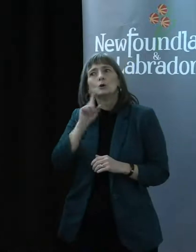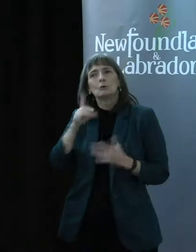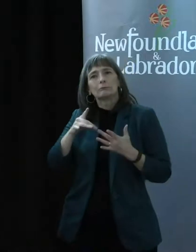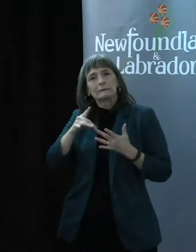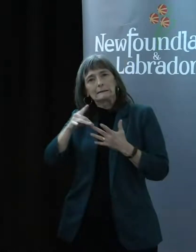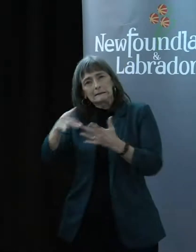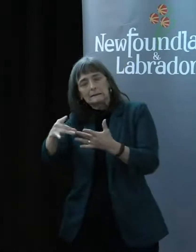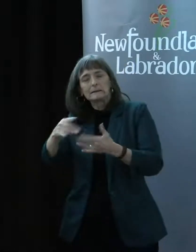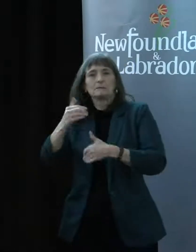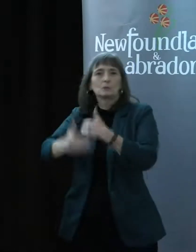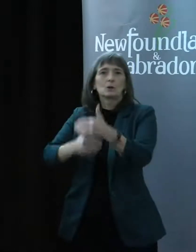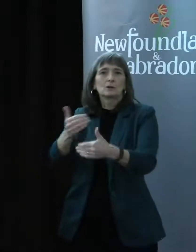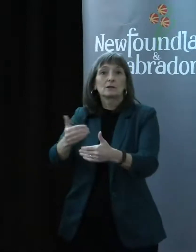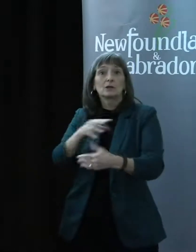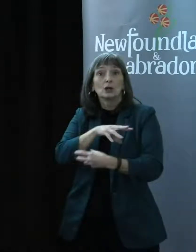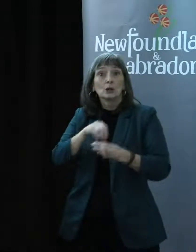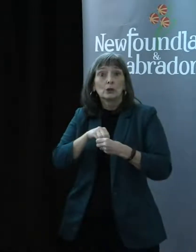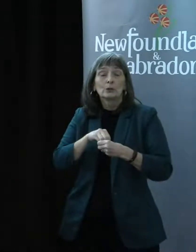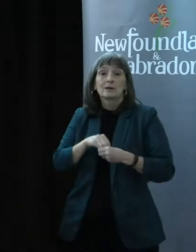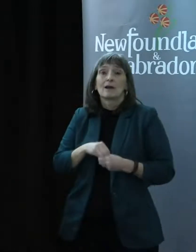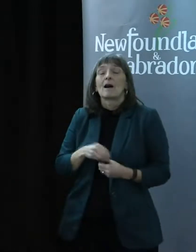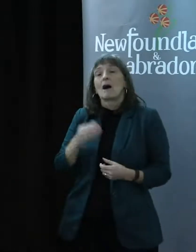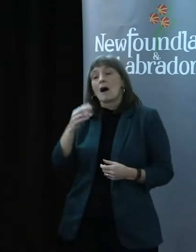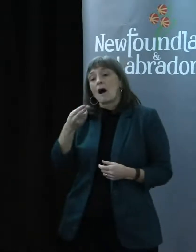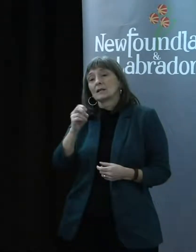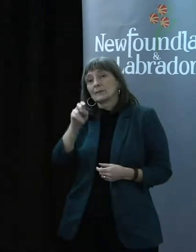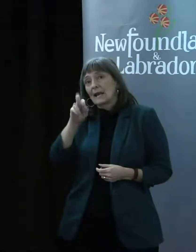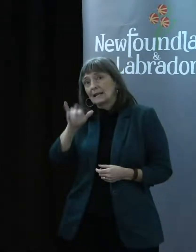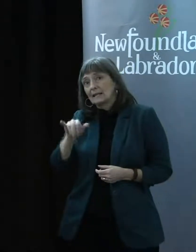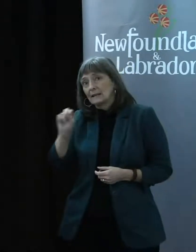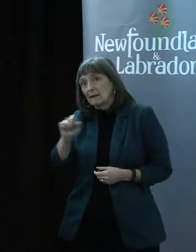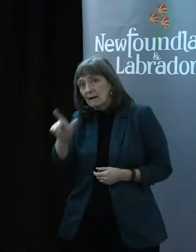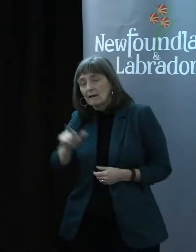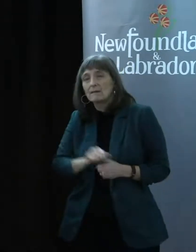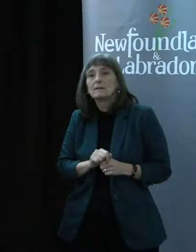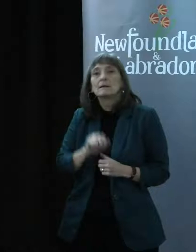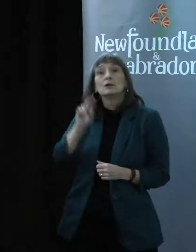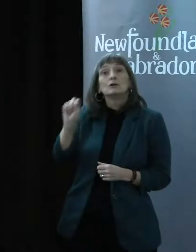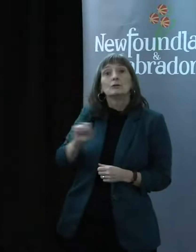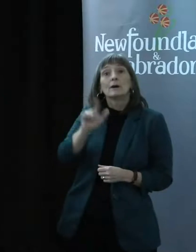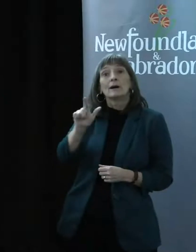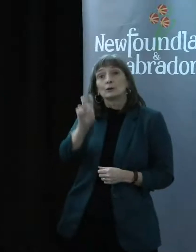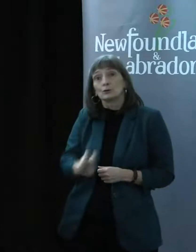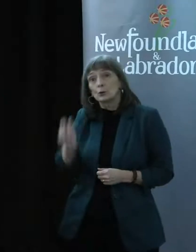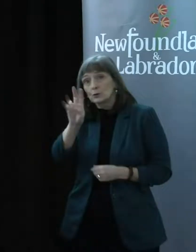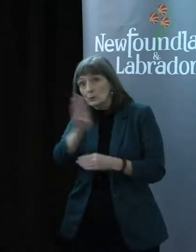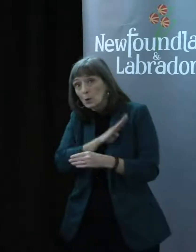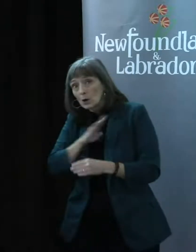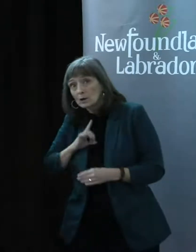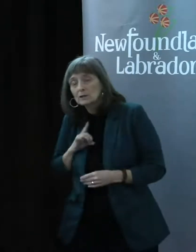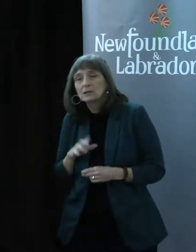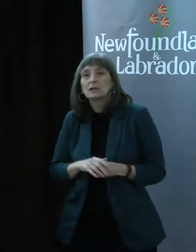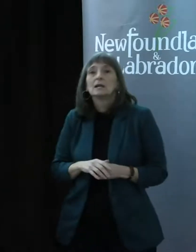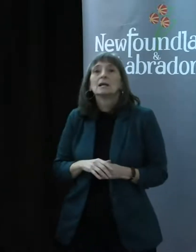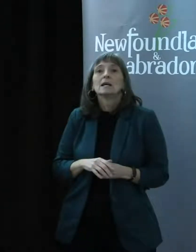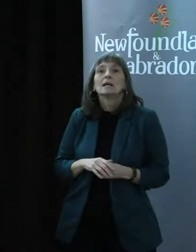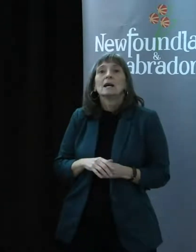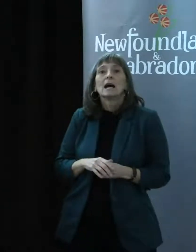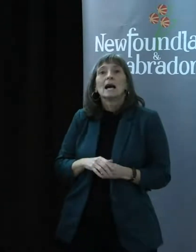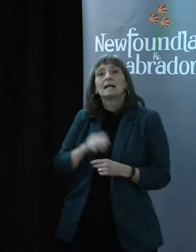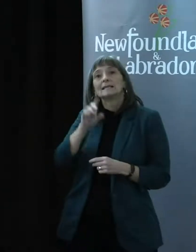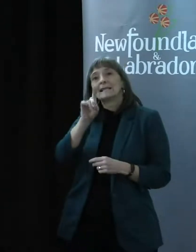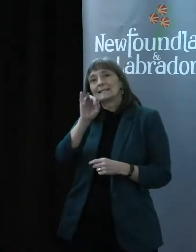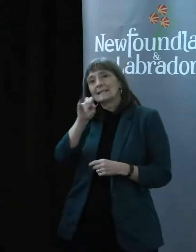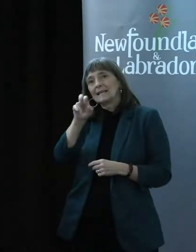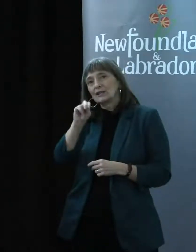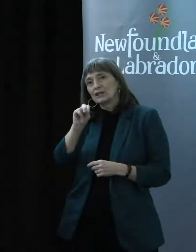process, including Hospitality Newfoundland and Labrador, Newfoundland and Labrador Tourism Board, our destination